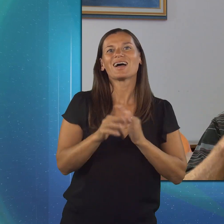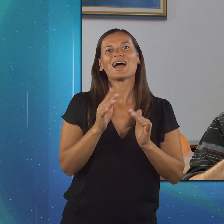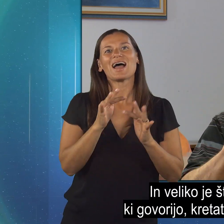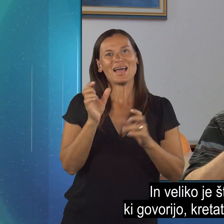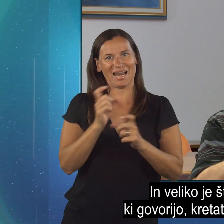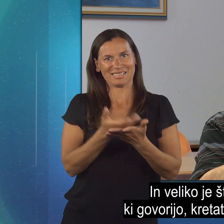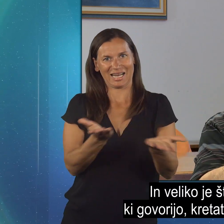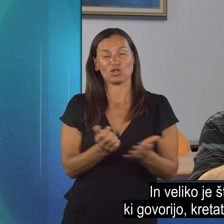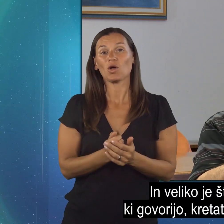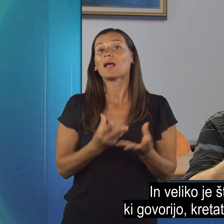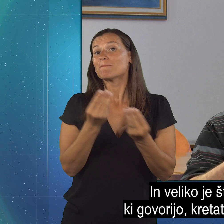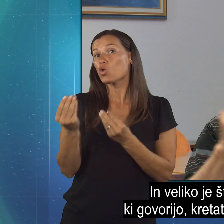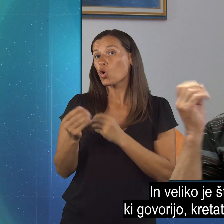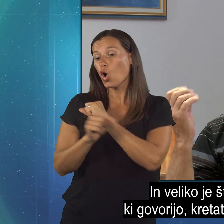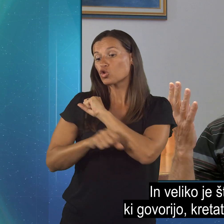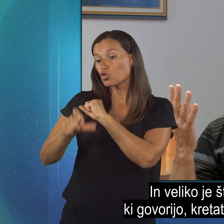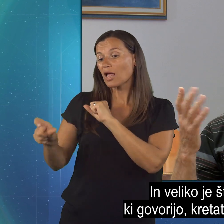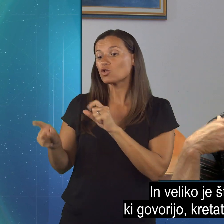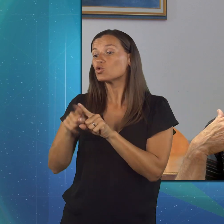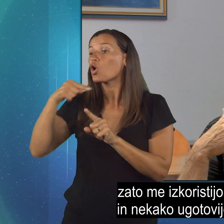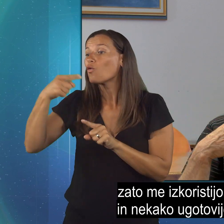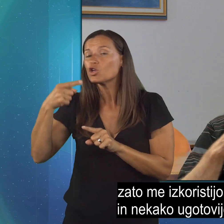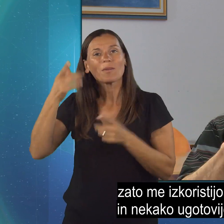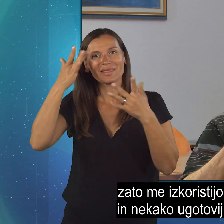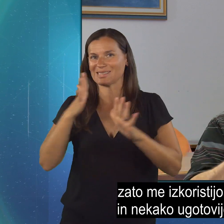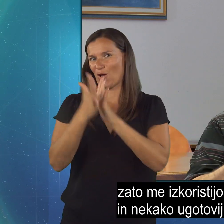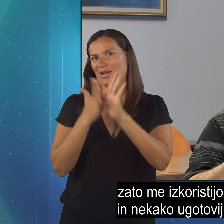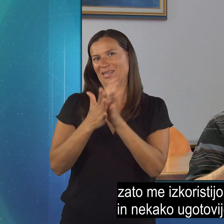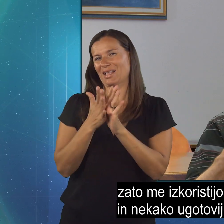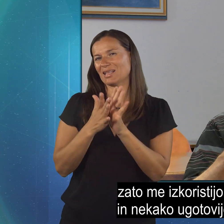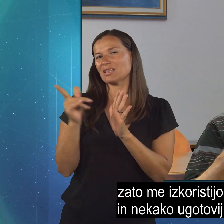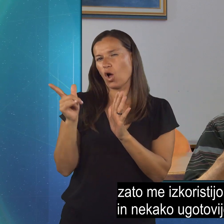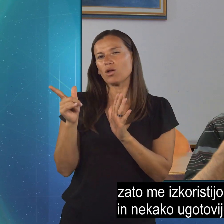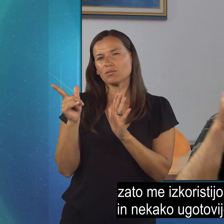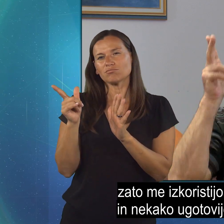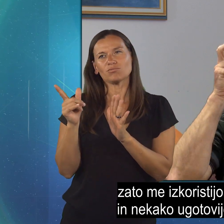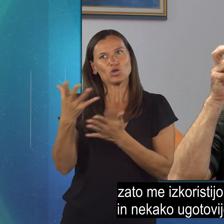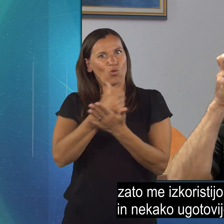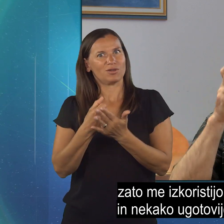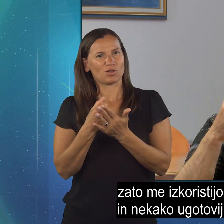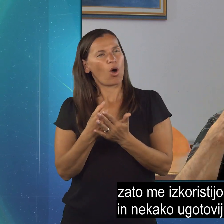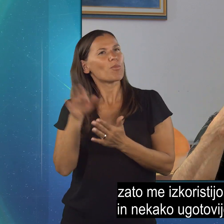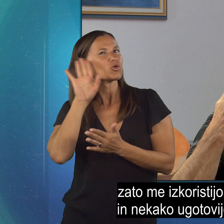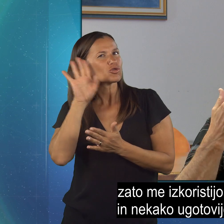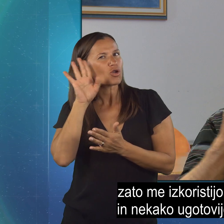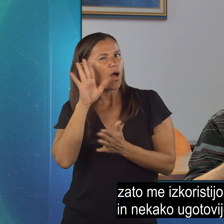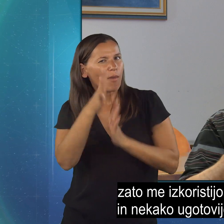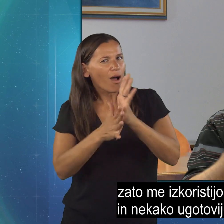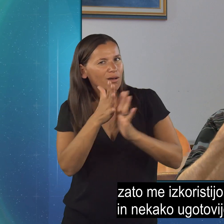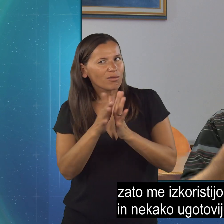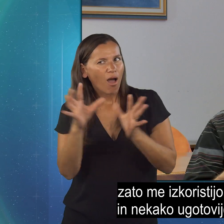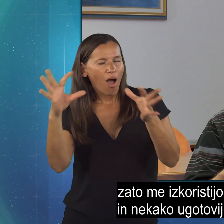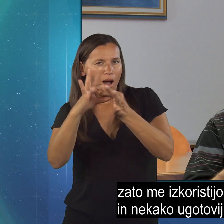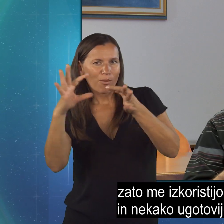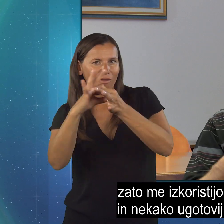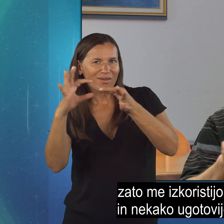I have many students who talk and they can't sign. So they take advantage of me and they can hear and kind of figure out